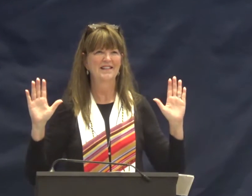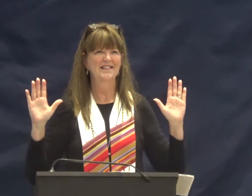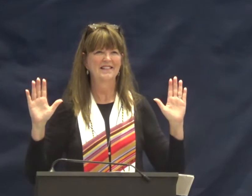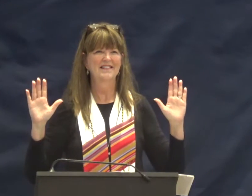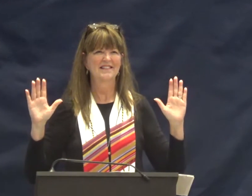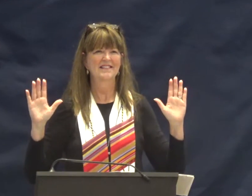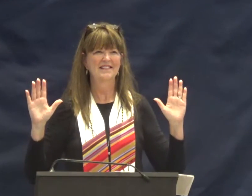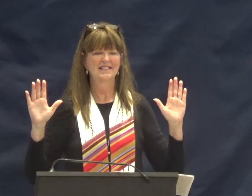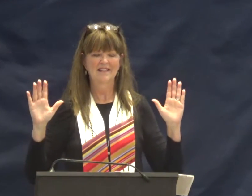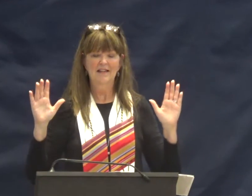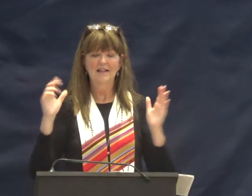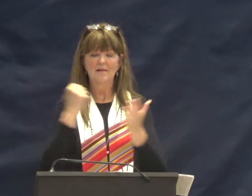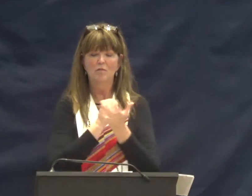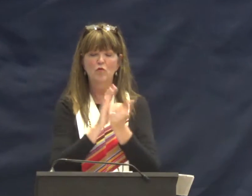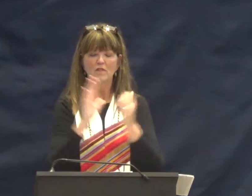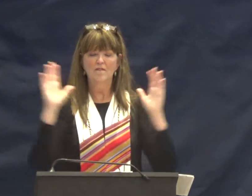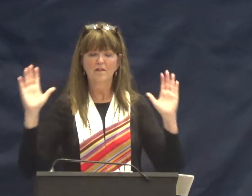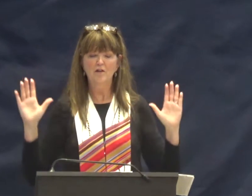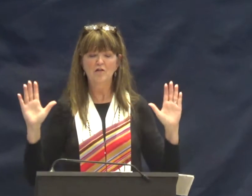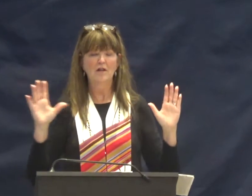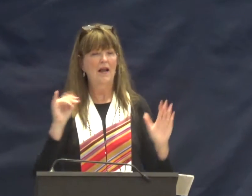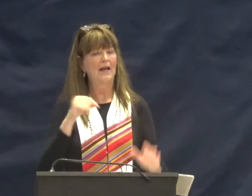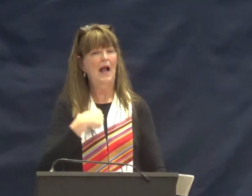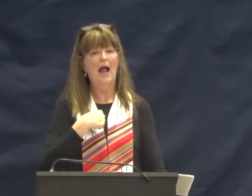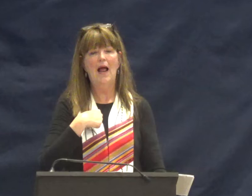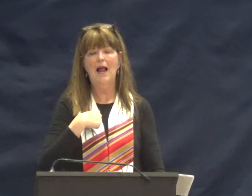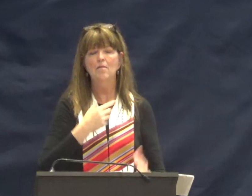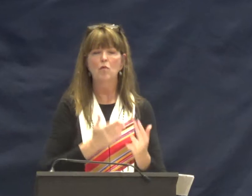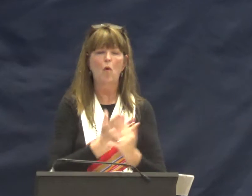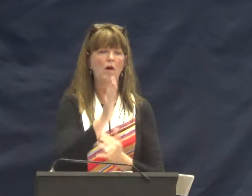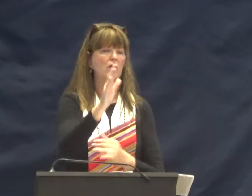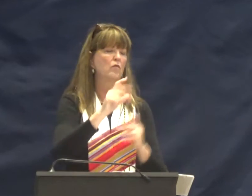And the baptize he was speaking of was the crucifixion.